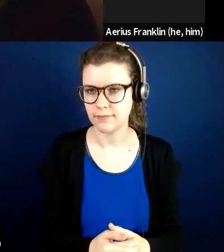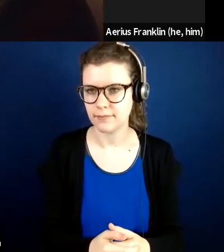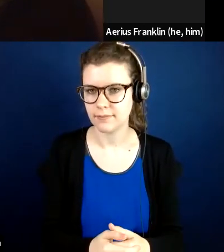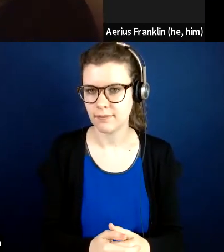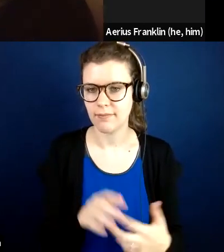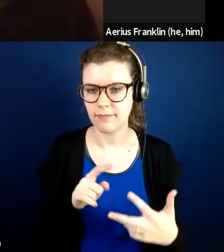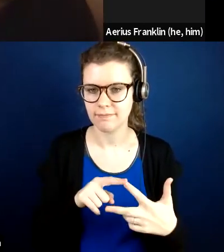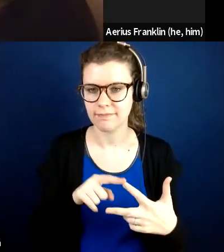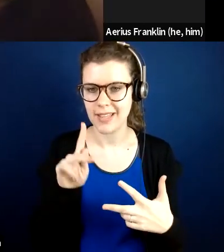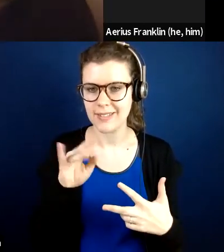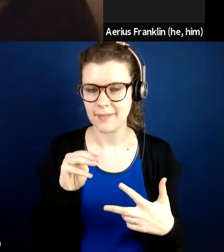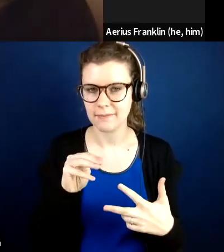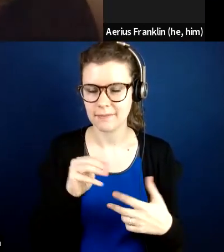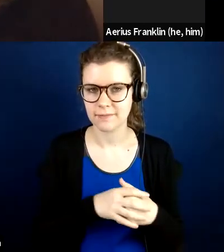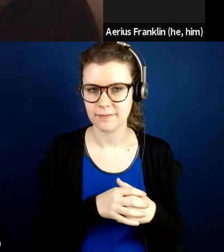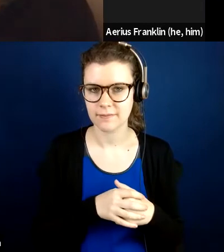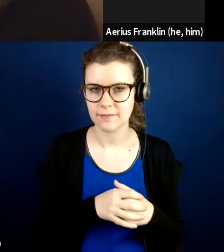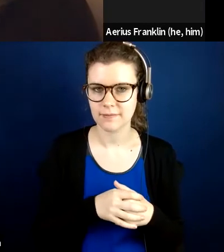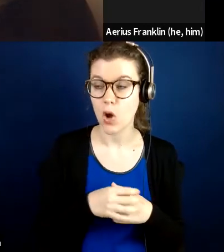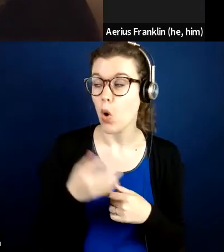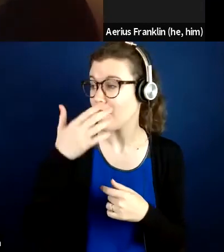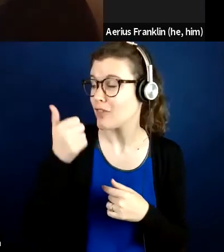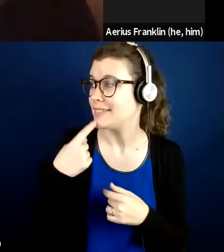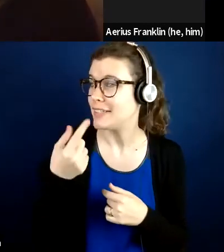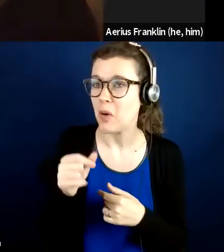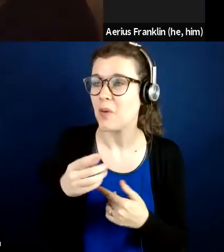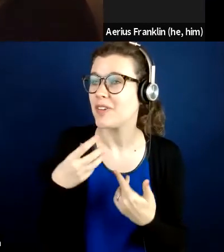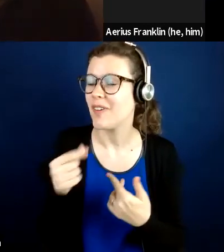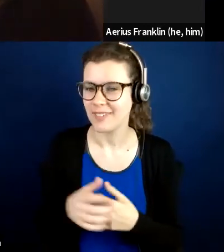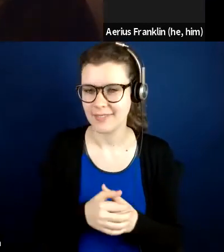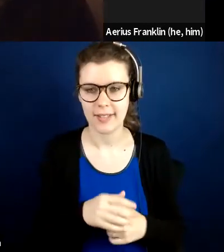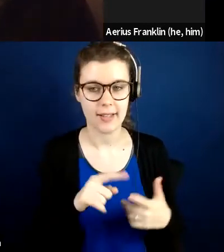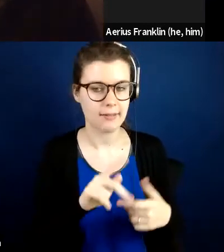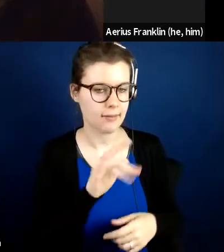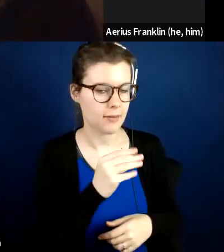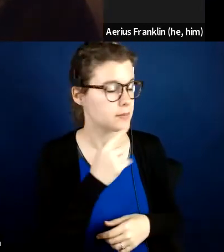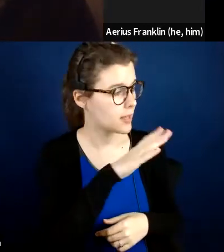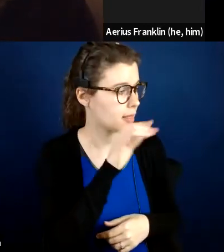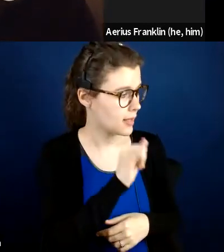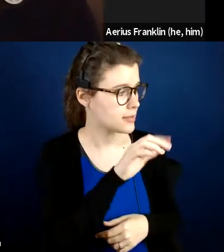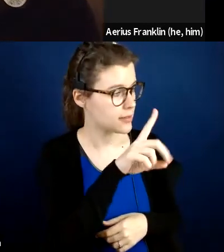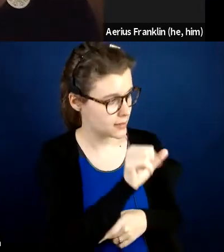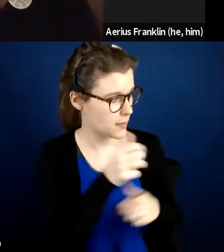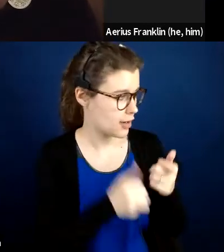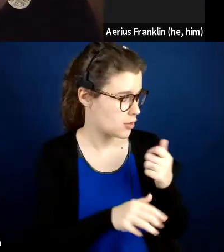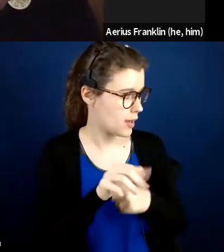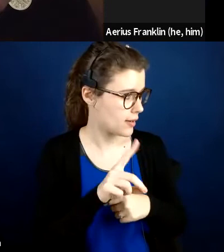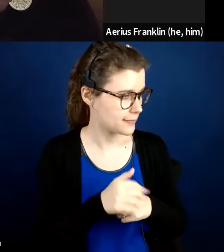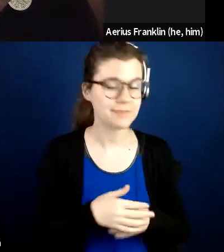Kim, Go. You didn't I'm say- sorry, go. What is a disability under the ADA?